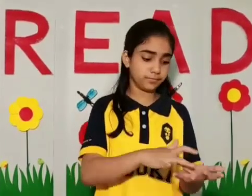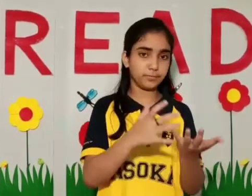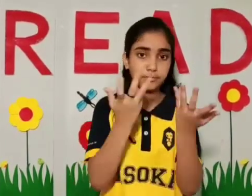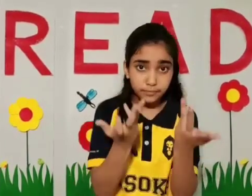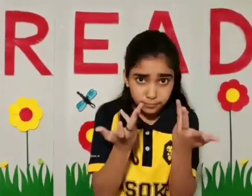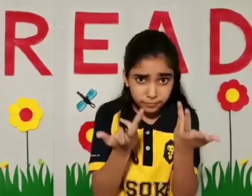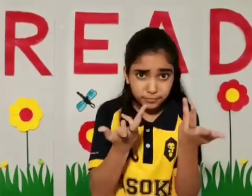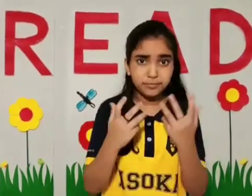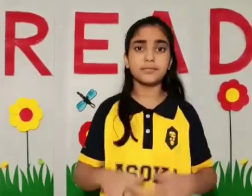where.